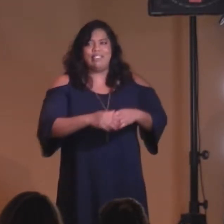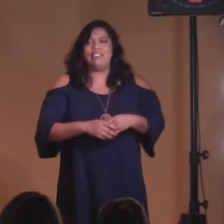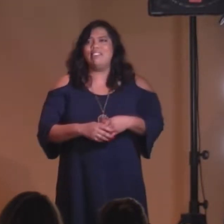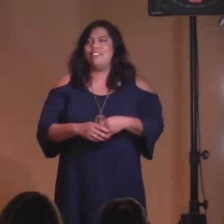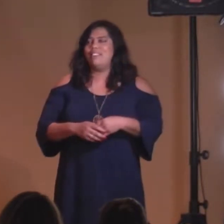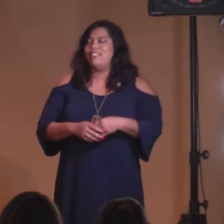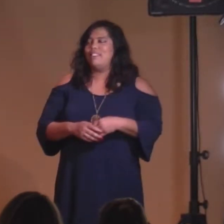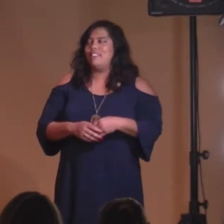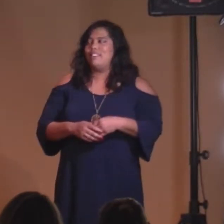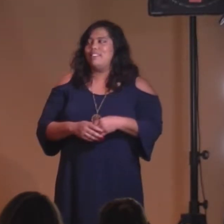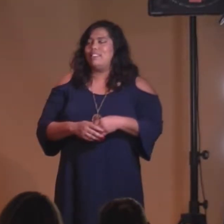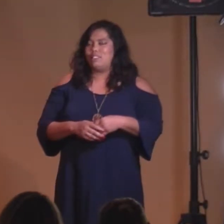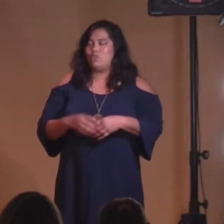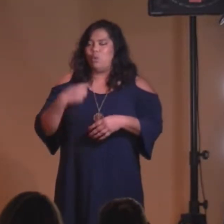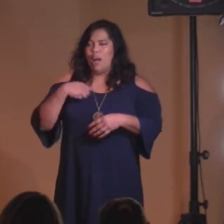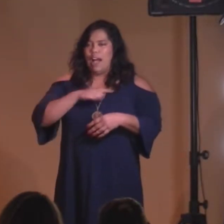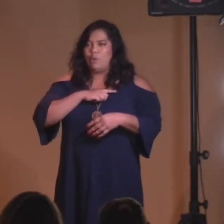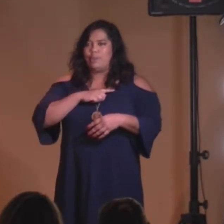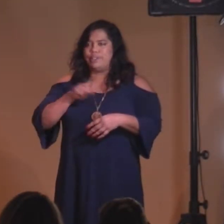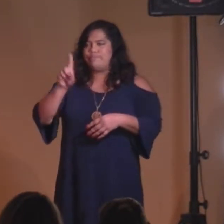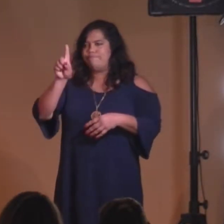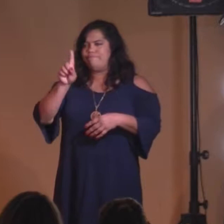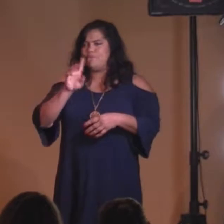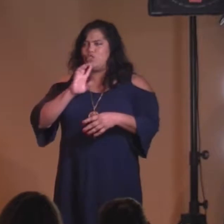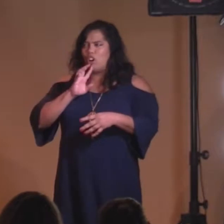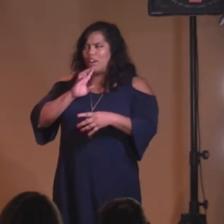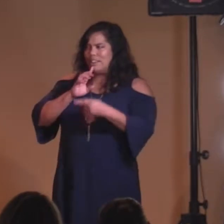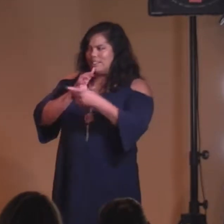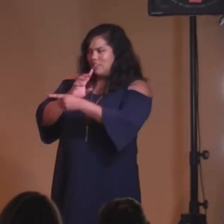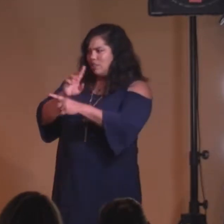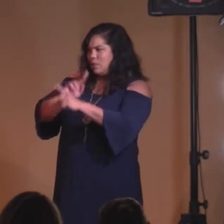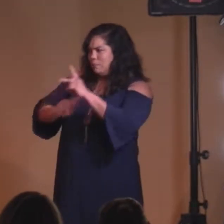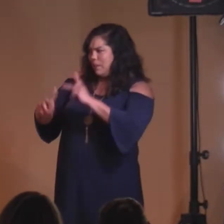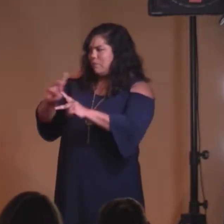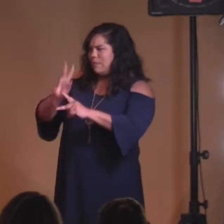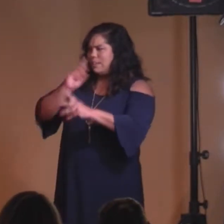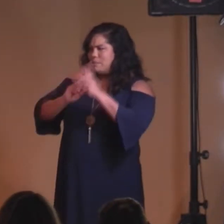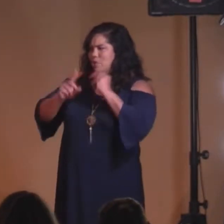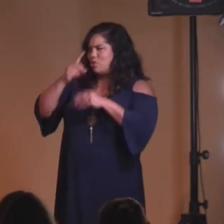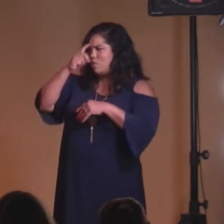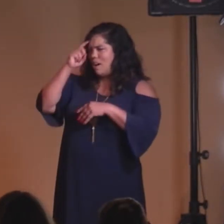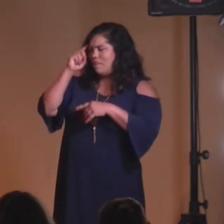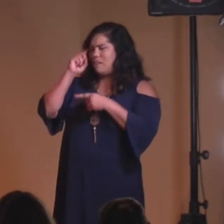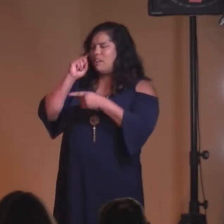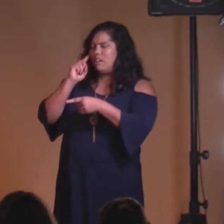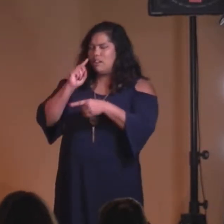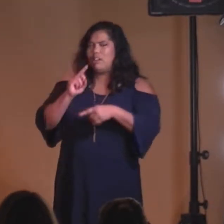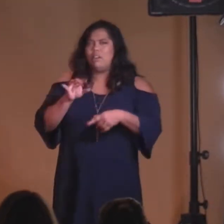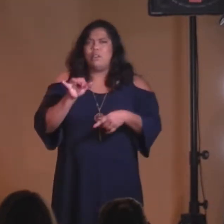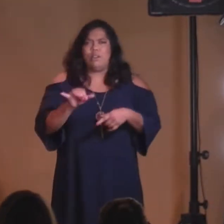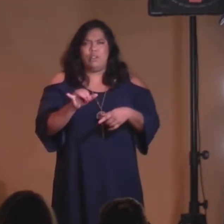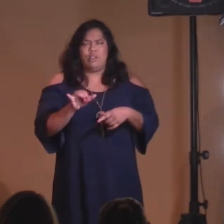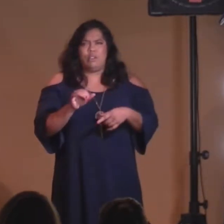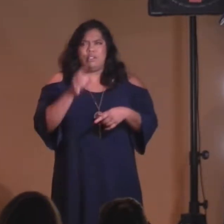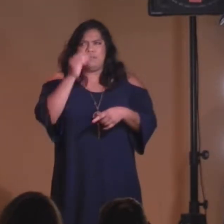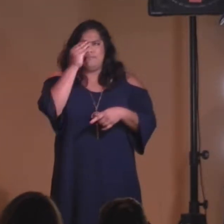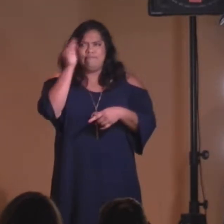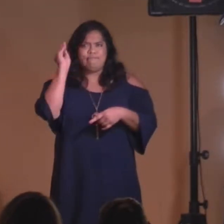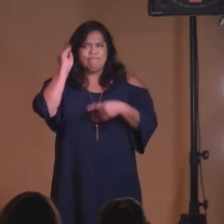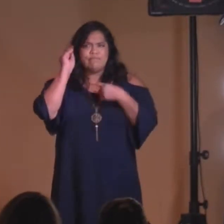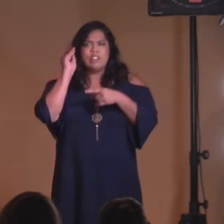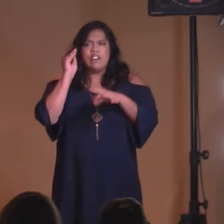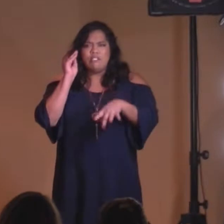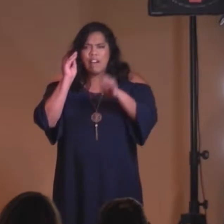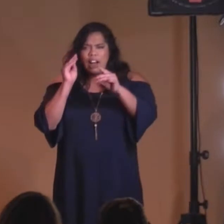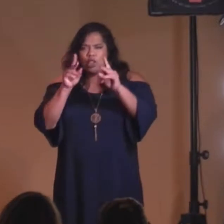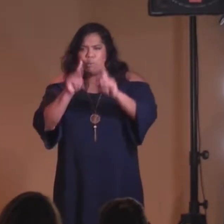the person talking to the people in the midst of trauma, her thing was, she was told, find the person